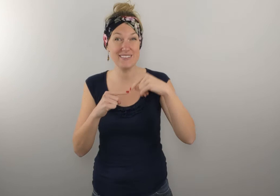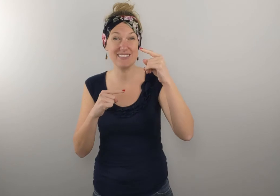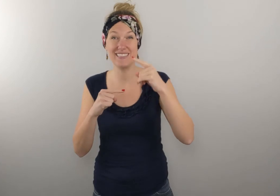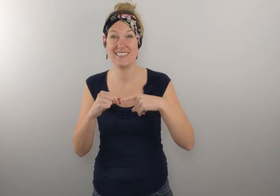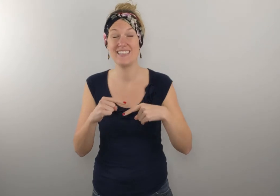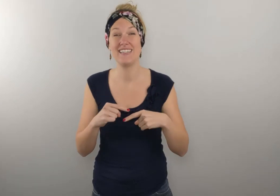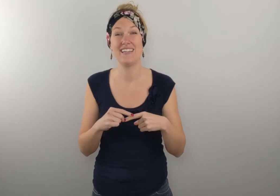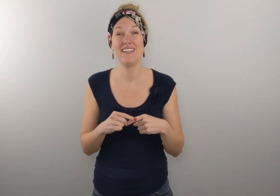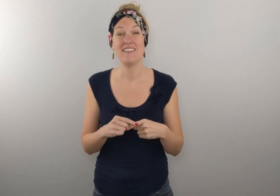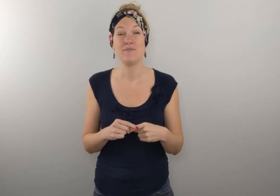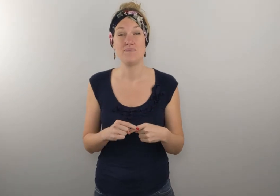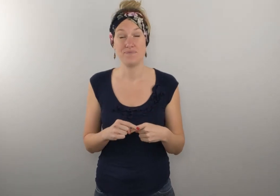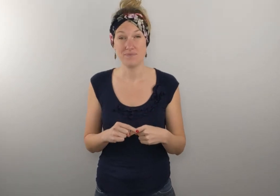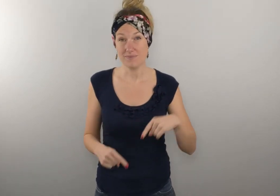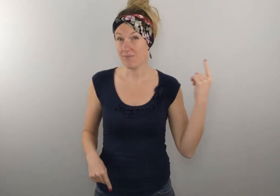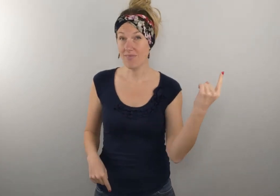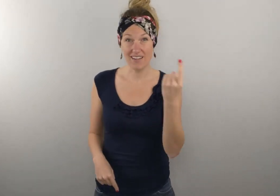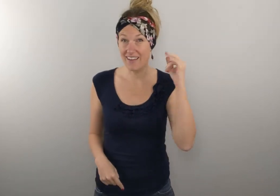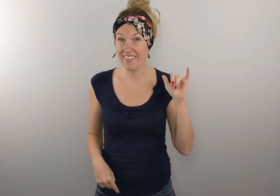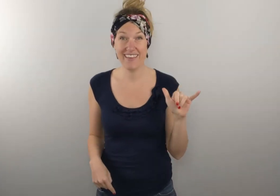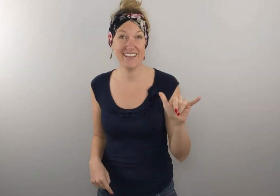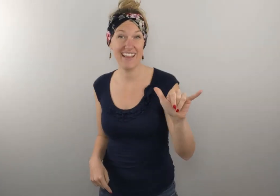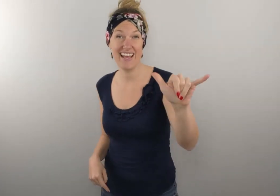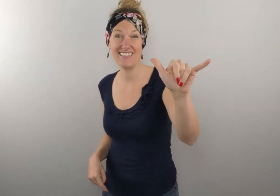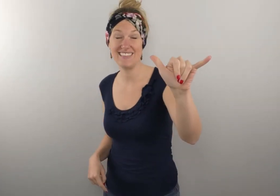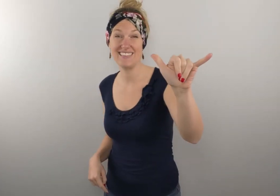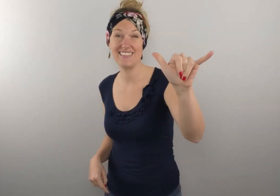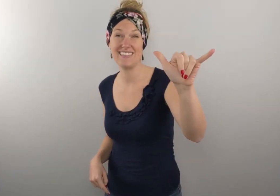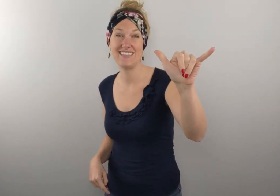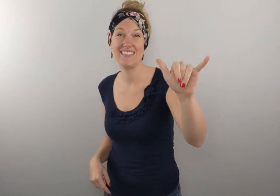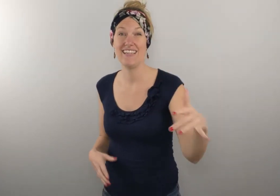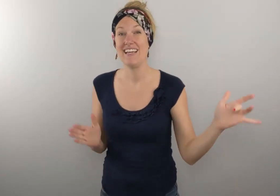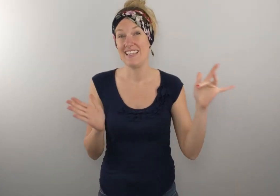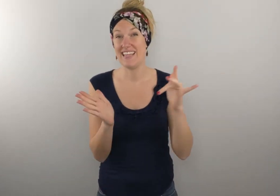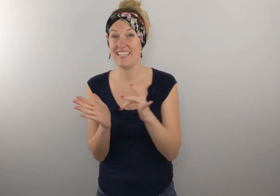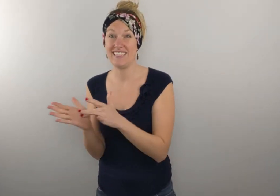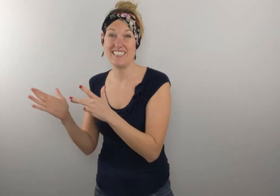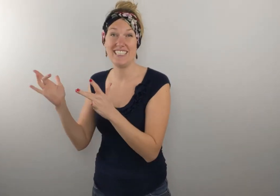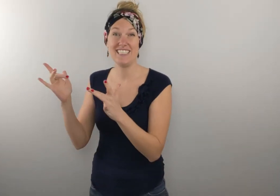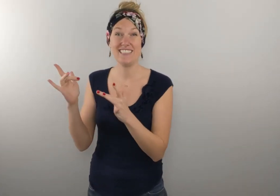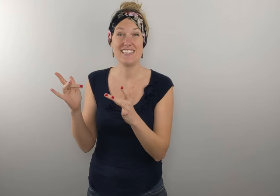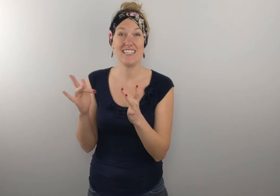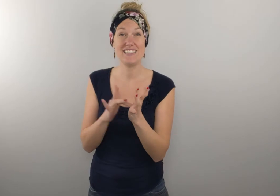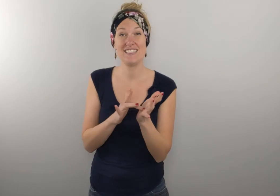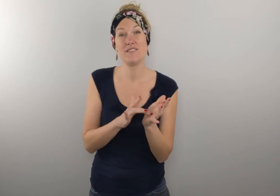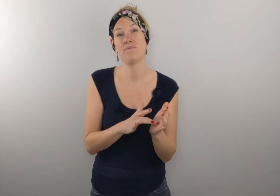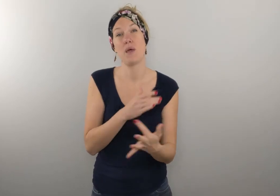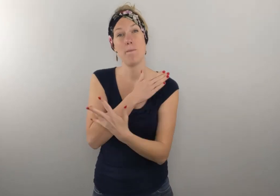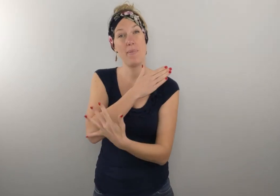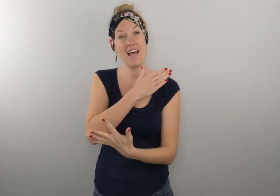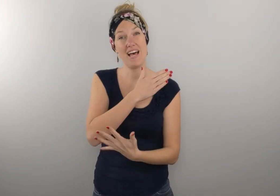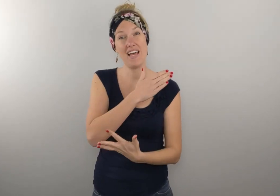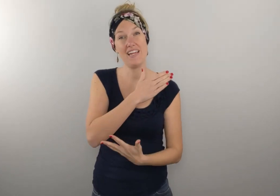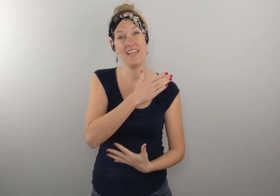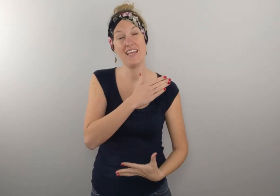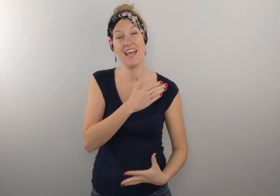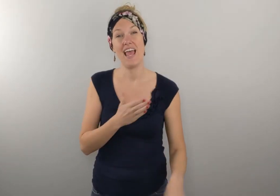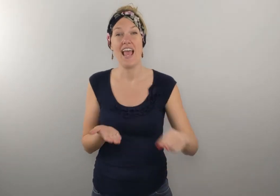built on nothing less than Jesus' blood